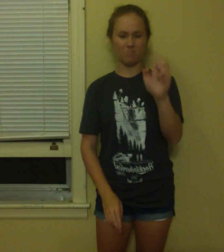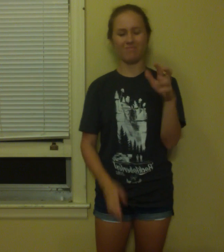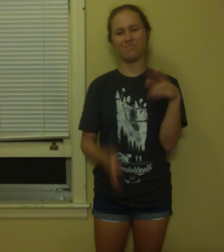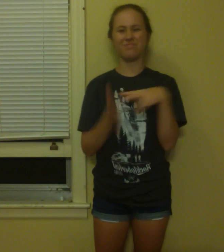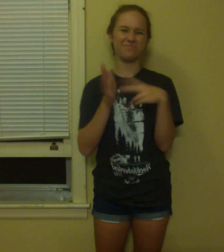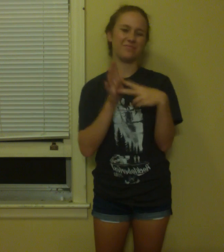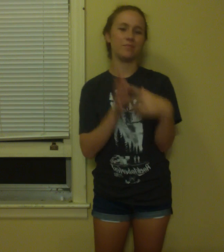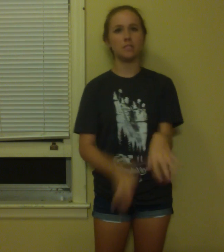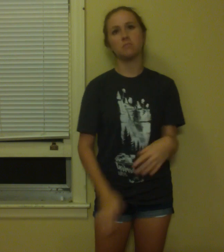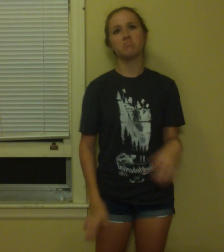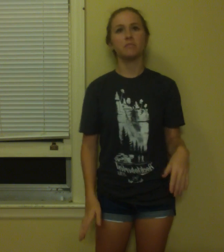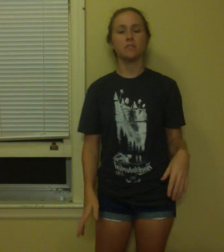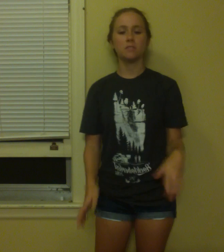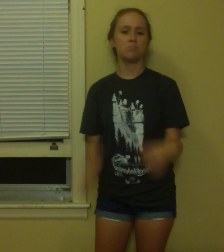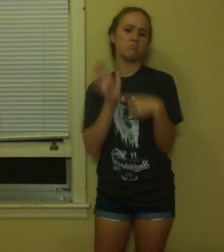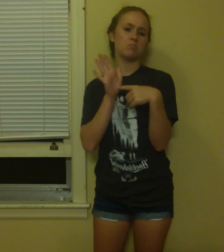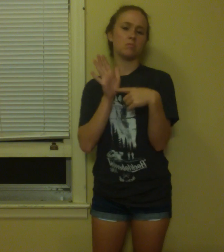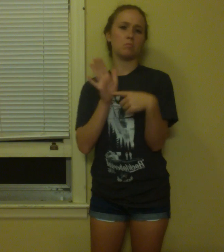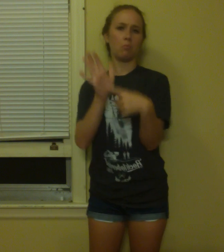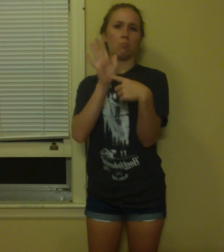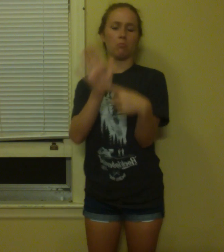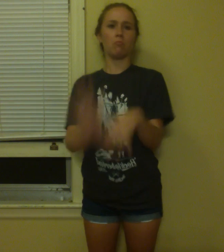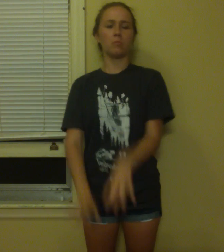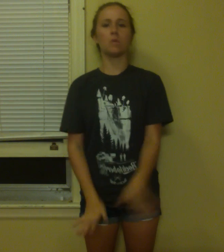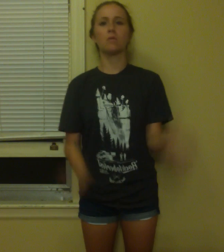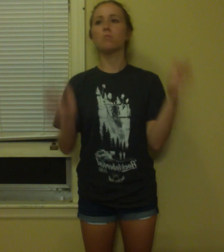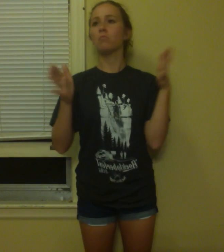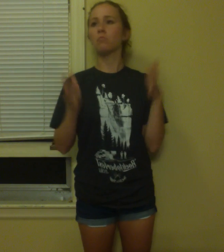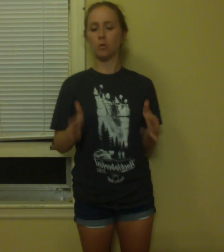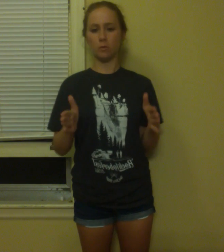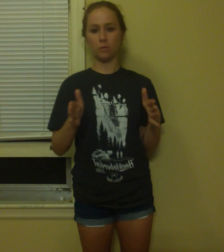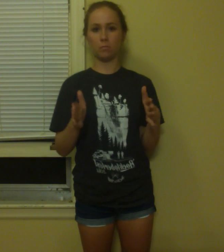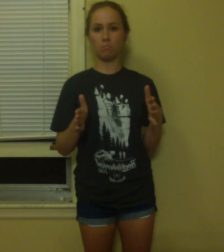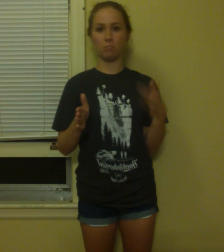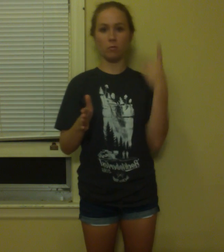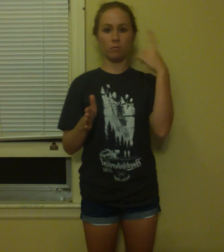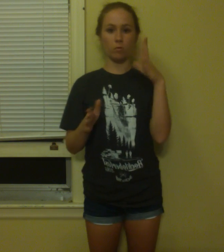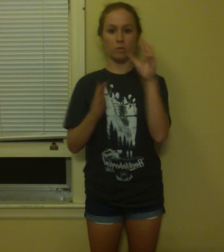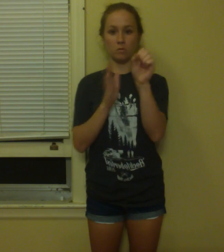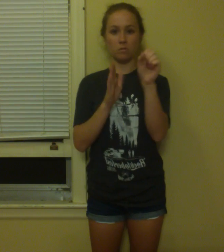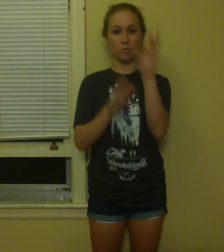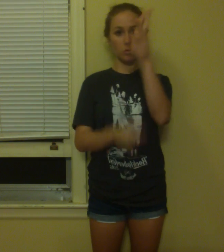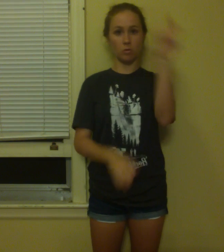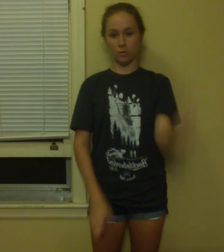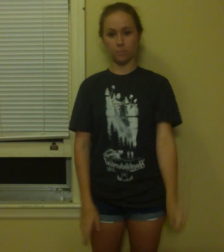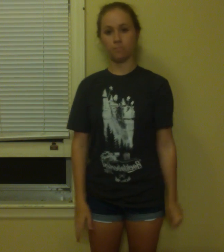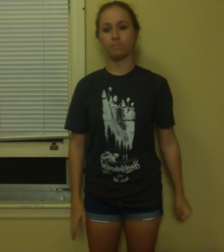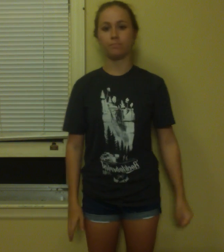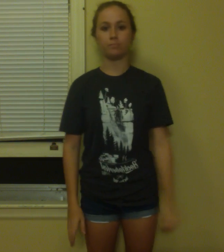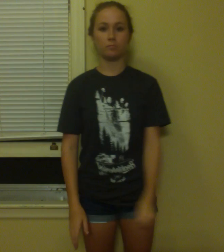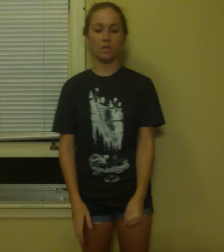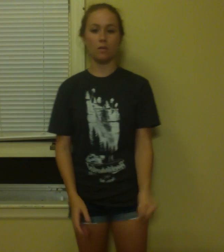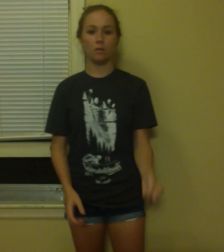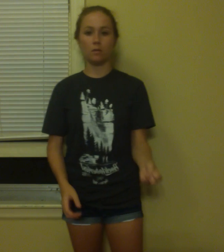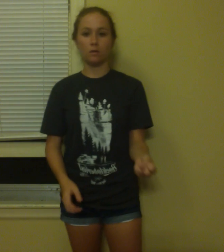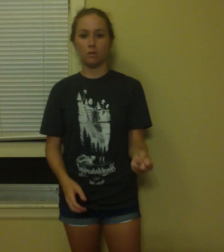commander-in-chief, head of the military, foreign powers, chief diplomat, judicial powers, chief of state, and then what am I forgetting?